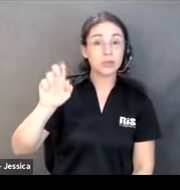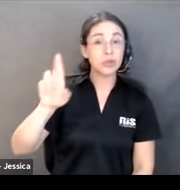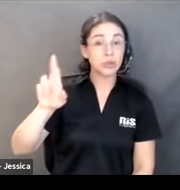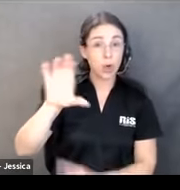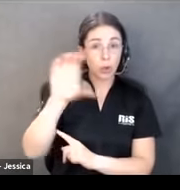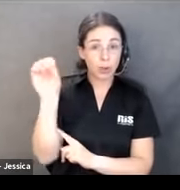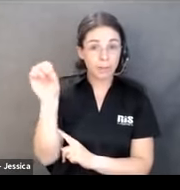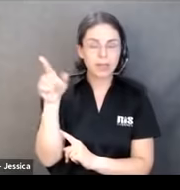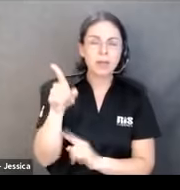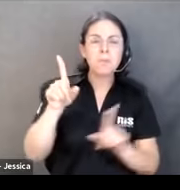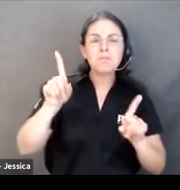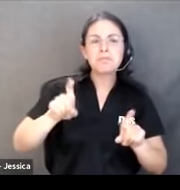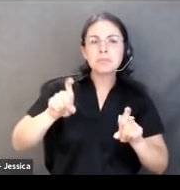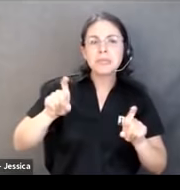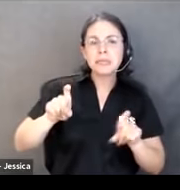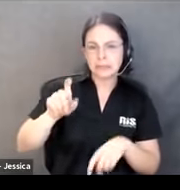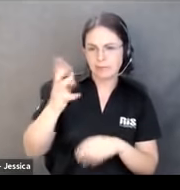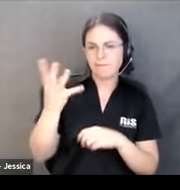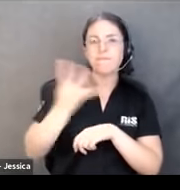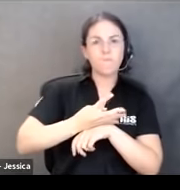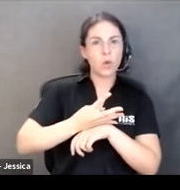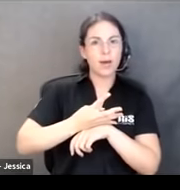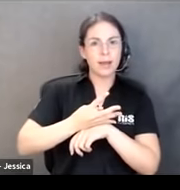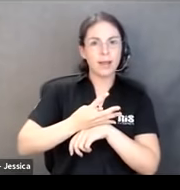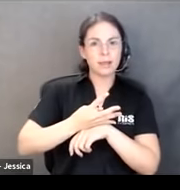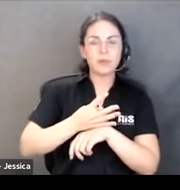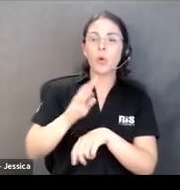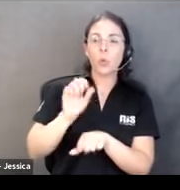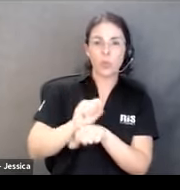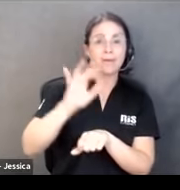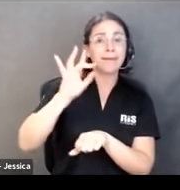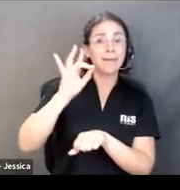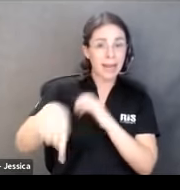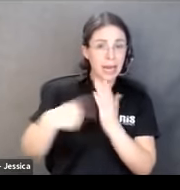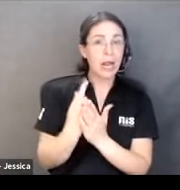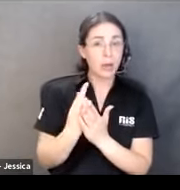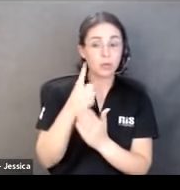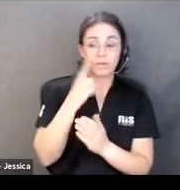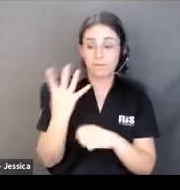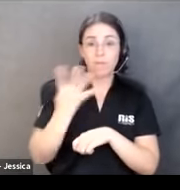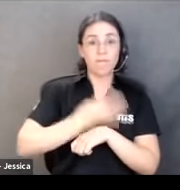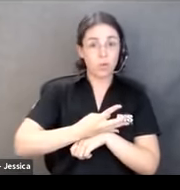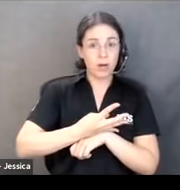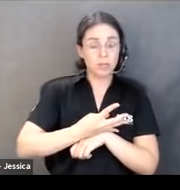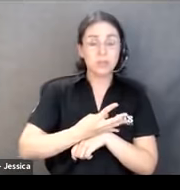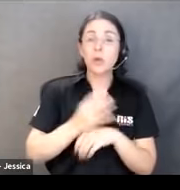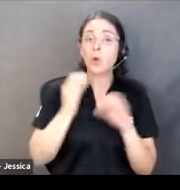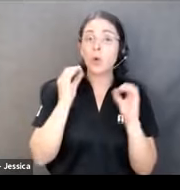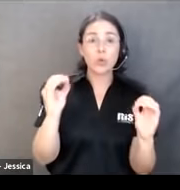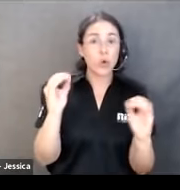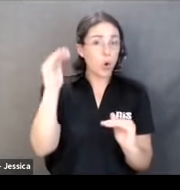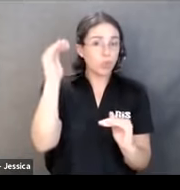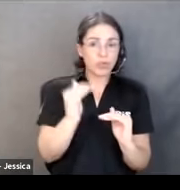hour days. These are 4 days at 8 hours of compensation with no reduced pay.